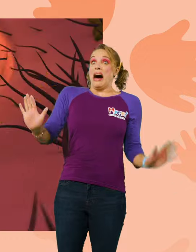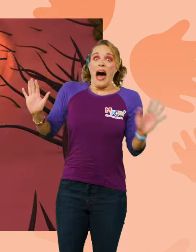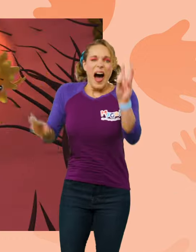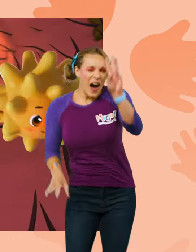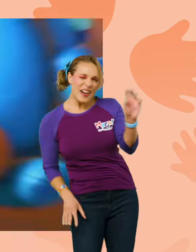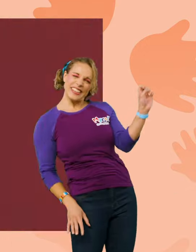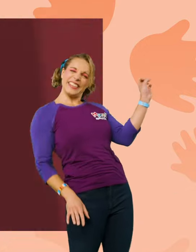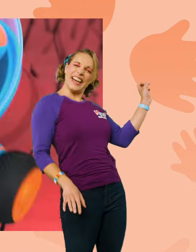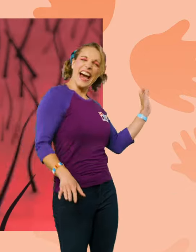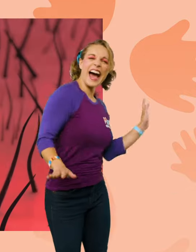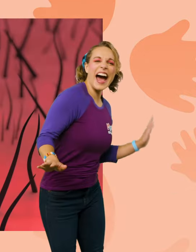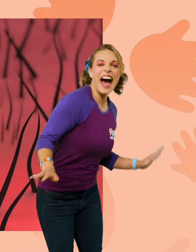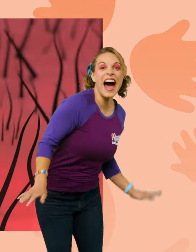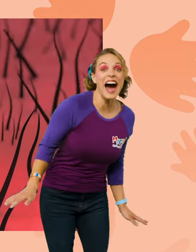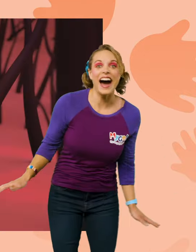bad!